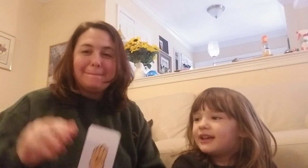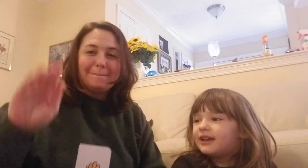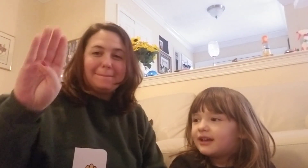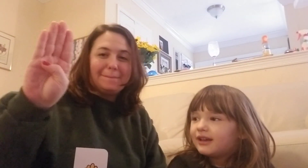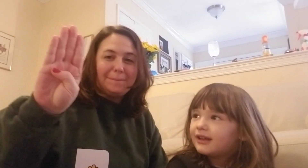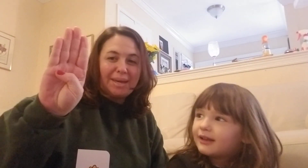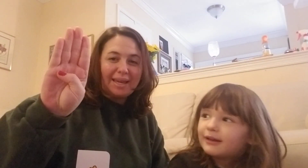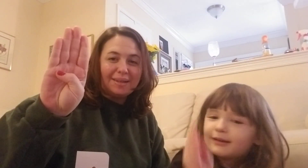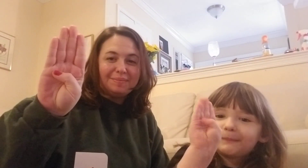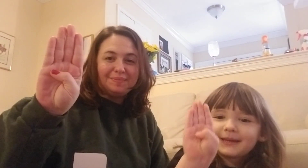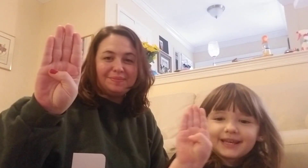B.